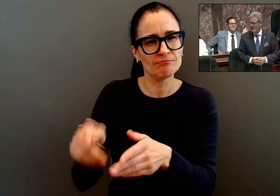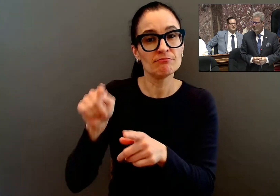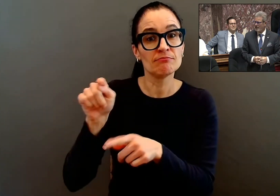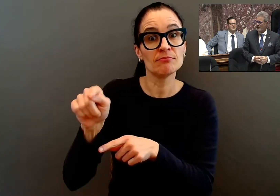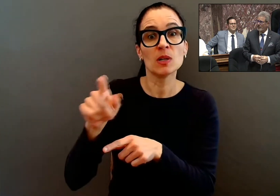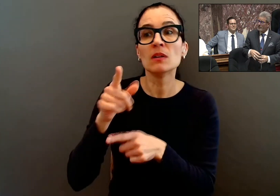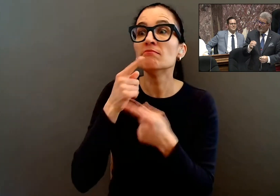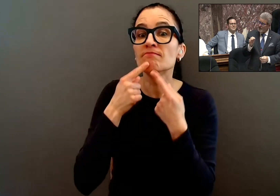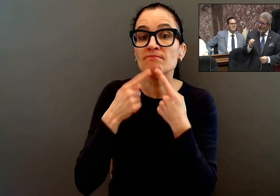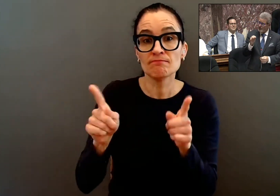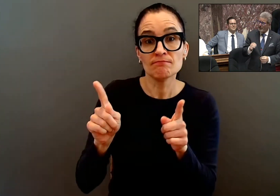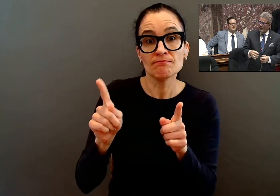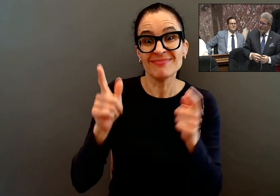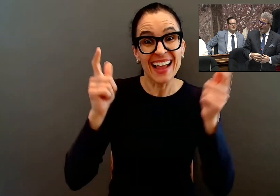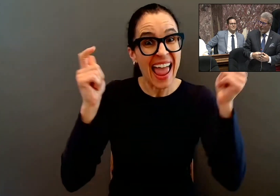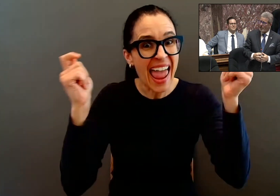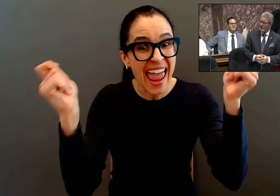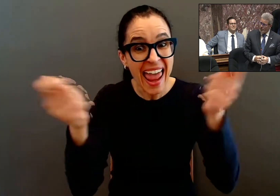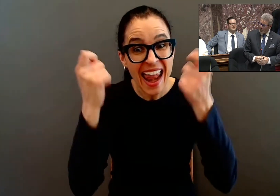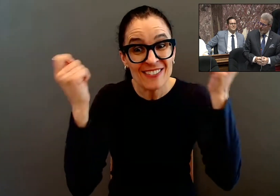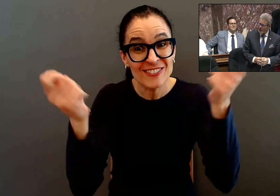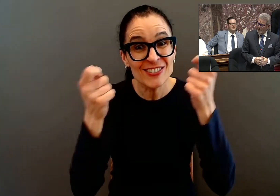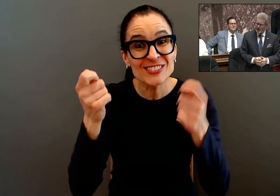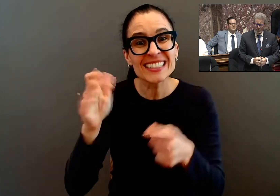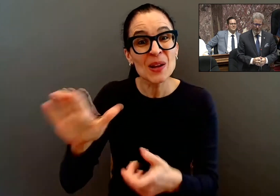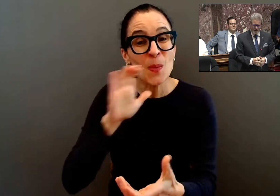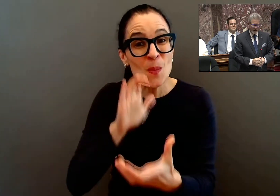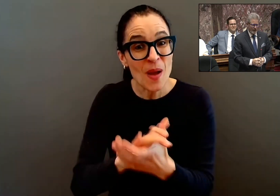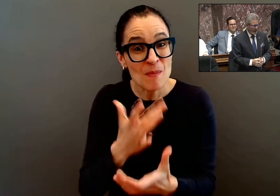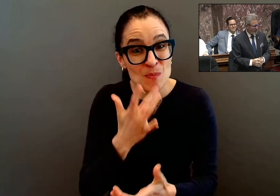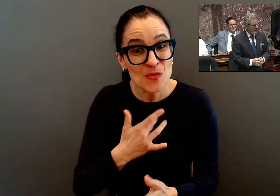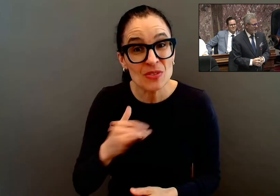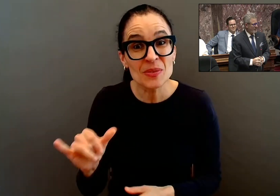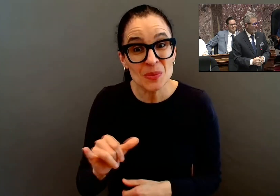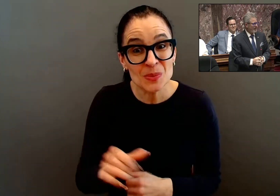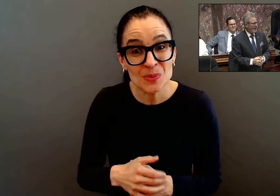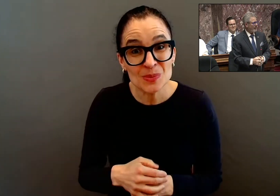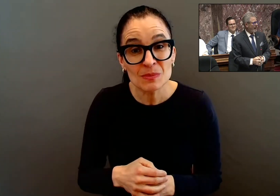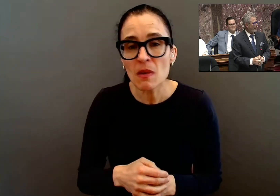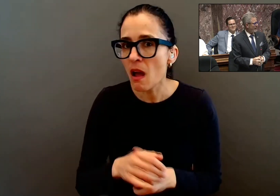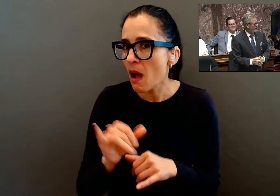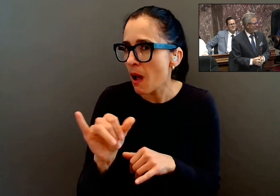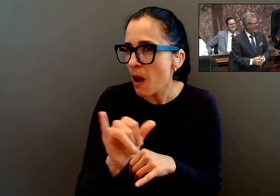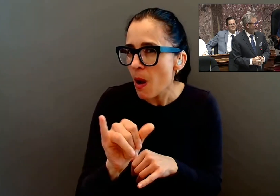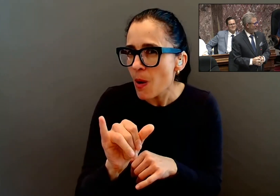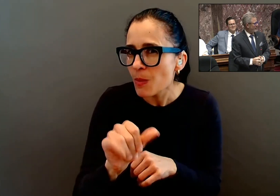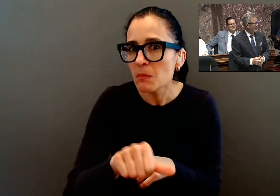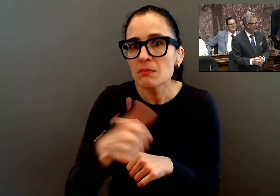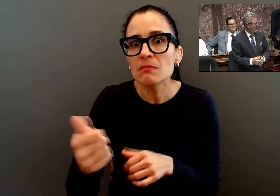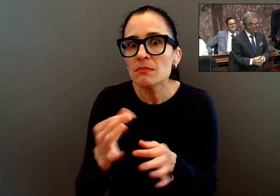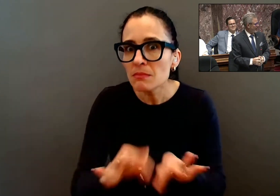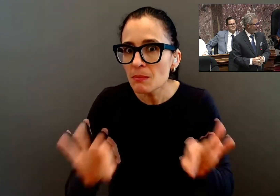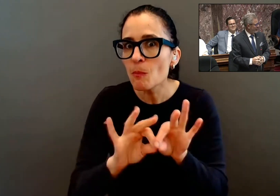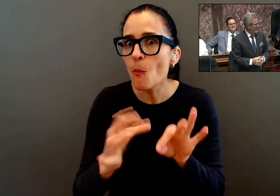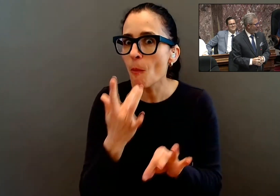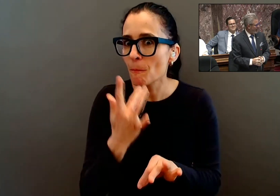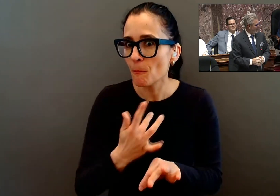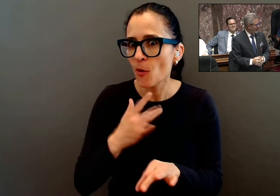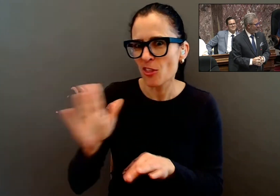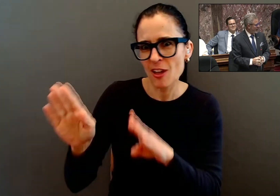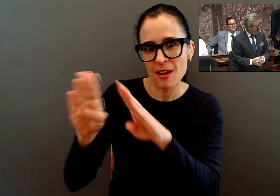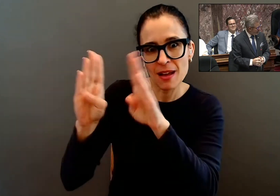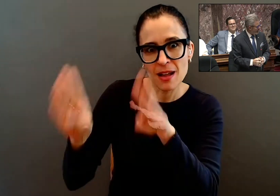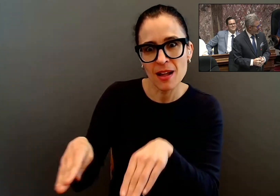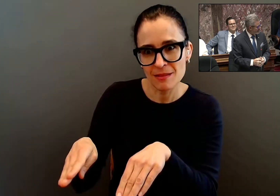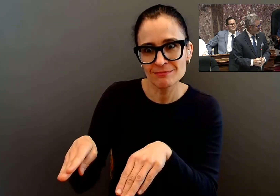birthday, but there is another very important birthday within the Rustad house, and that is, it is his beloved